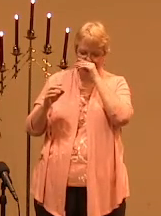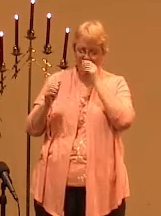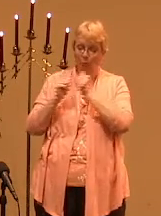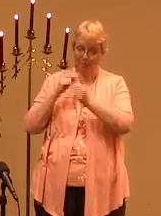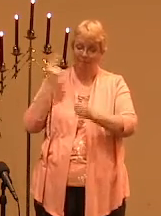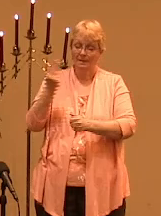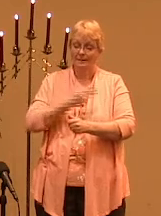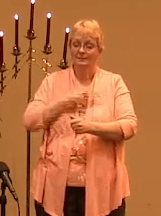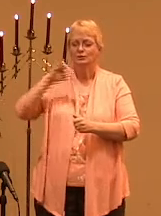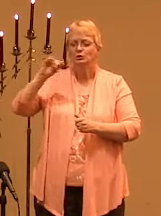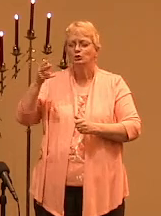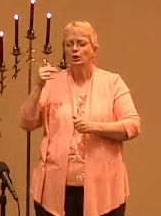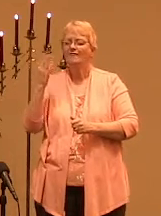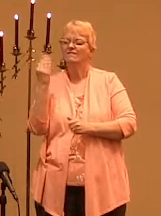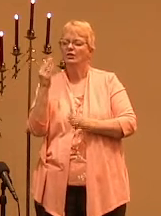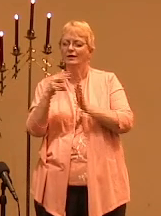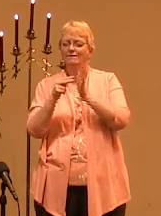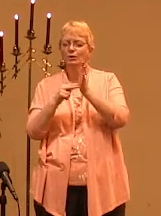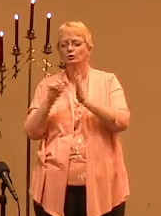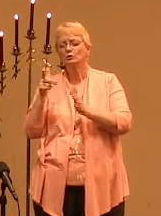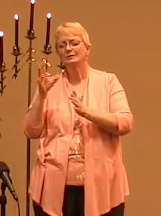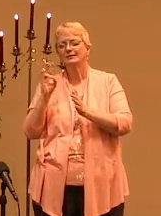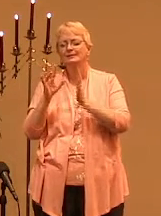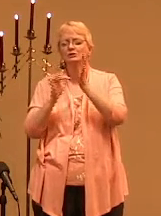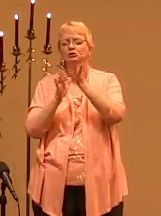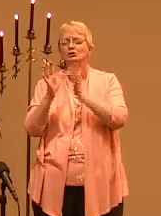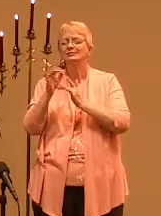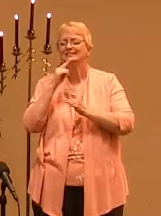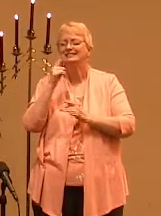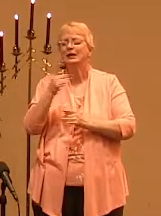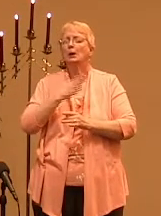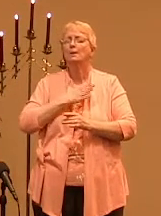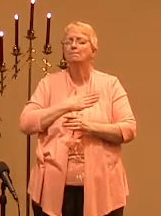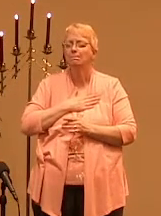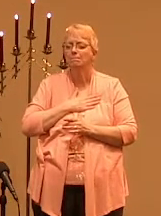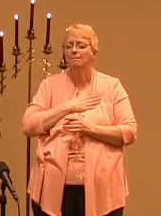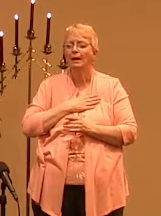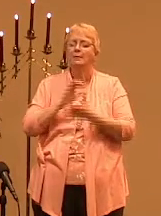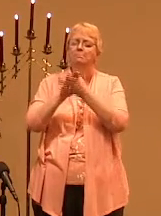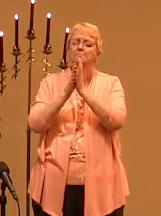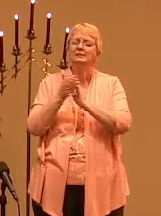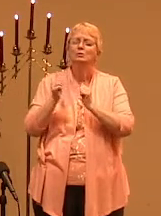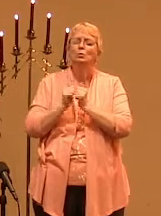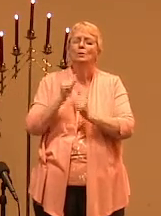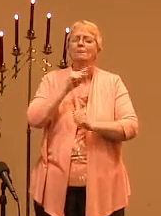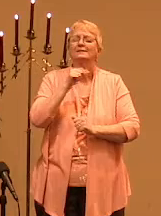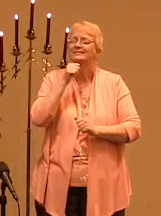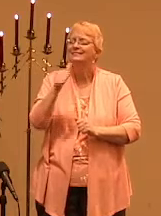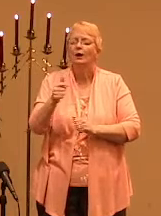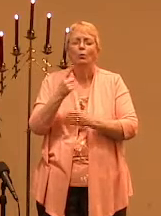with us. John 14:27, Jesus, you said, my peace I leave with you, peace not